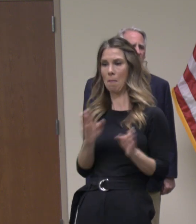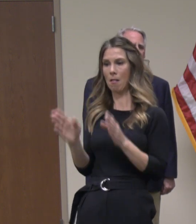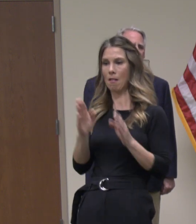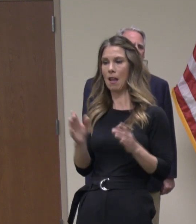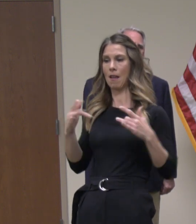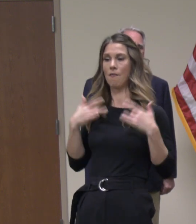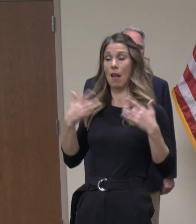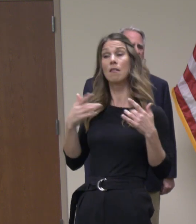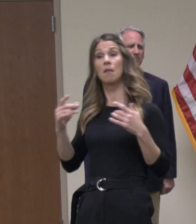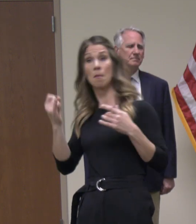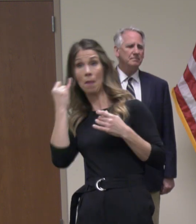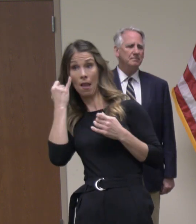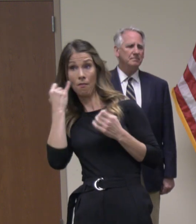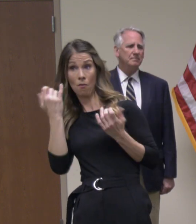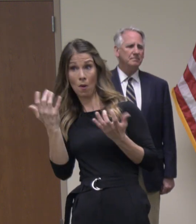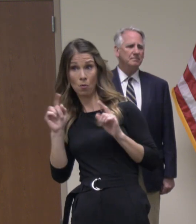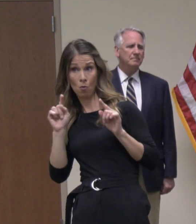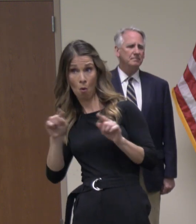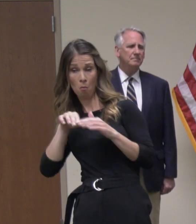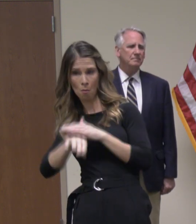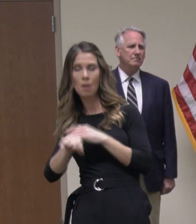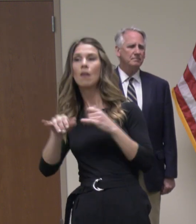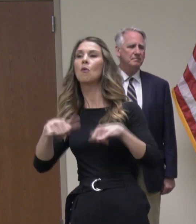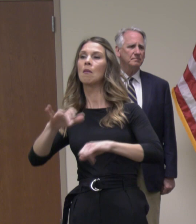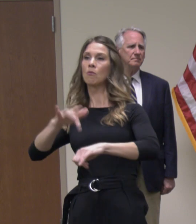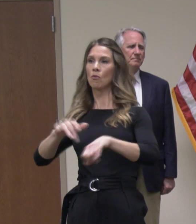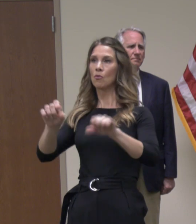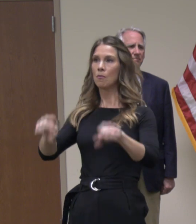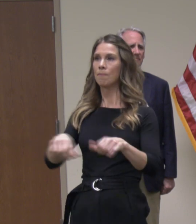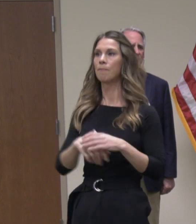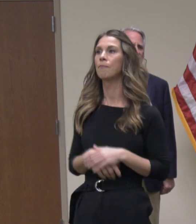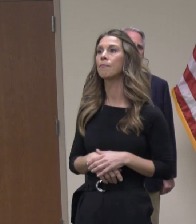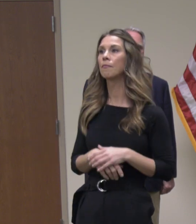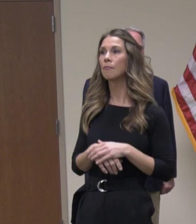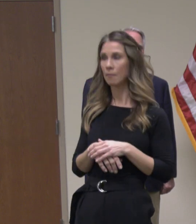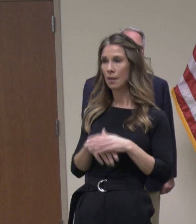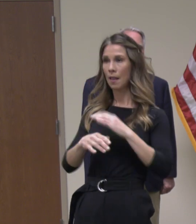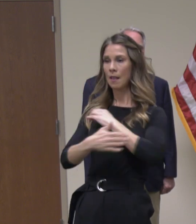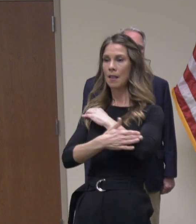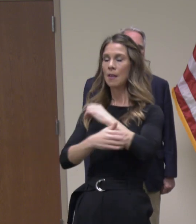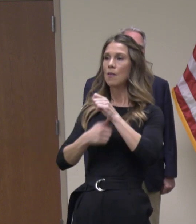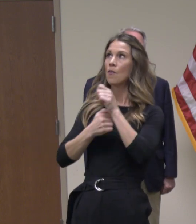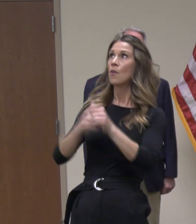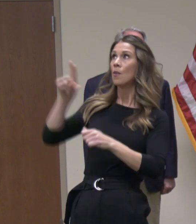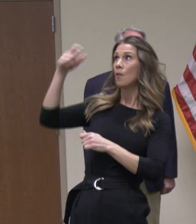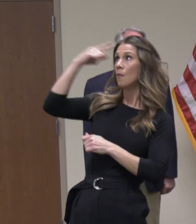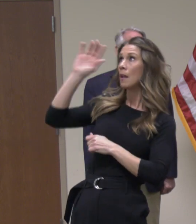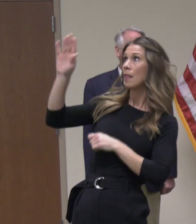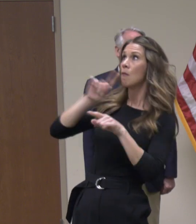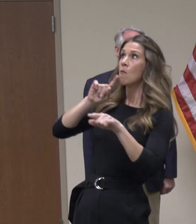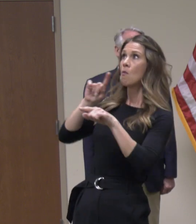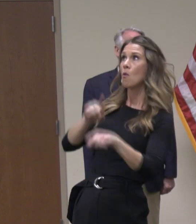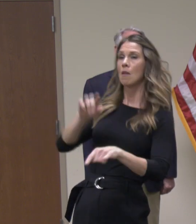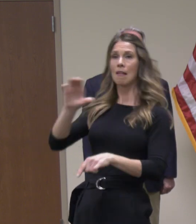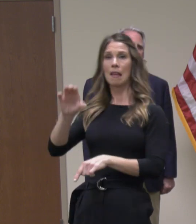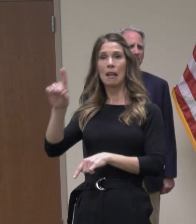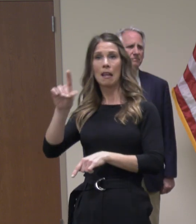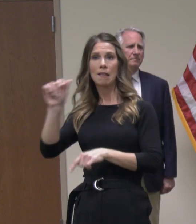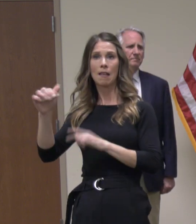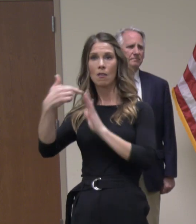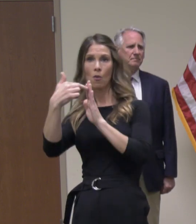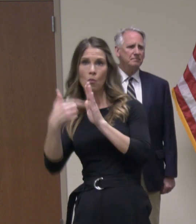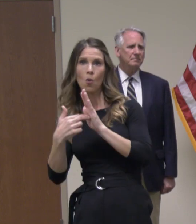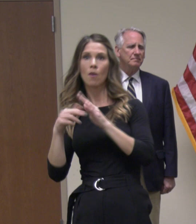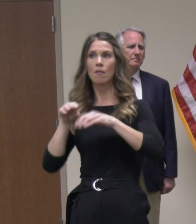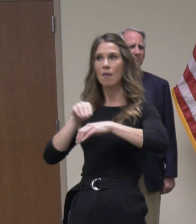visitors. The county is open for business and operating consistent with the governor's orders and CDC guidance, and we are actively working with